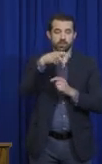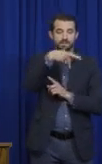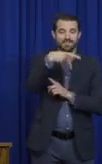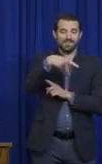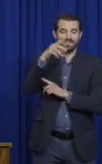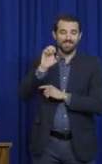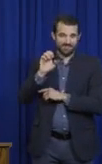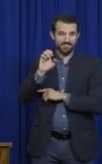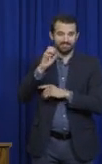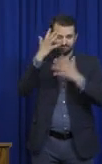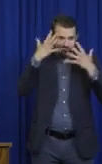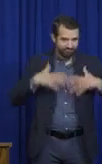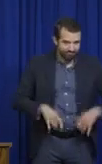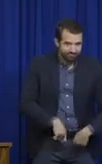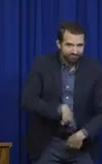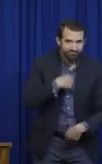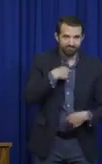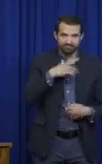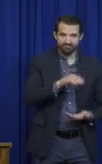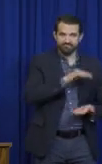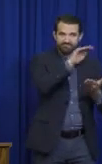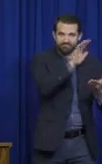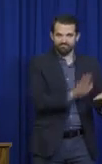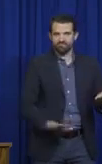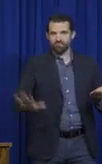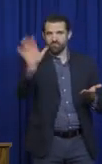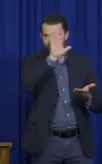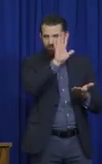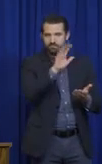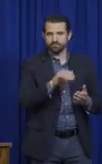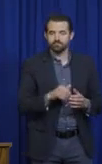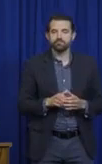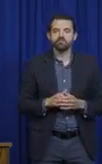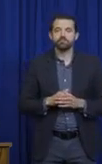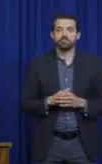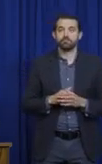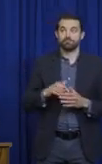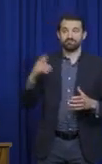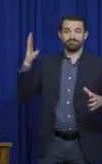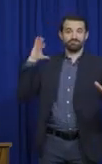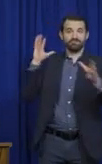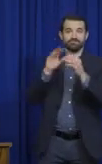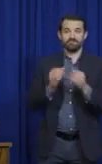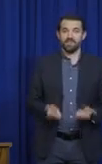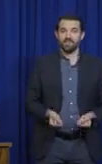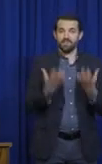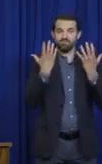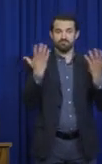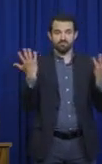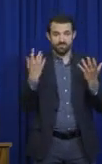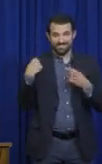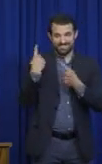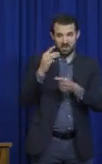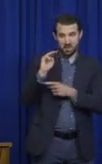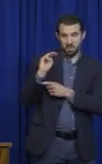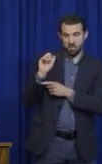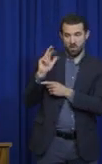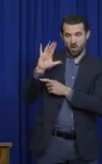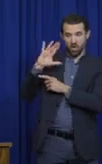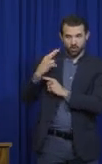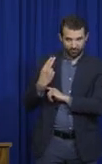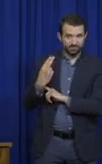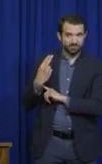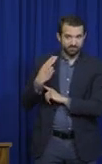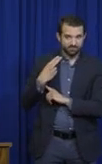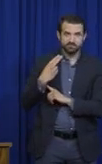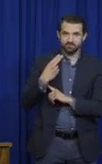overall. Since we began our work distributing PPE, Maine CDC has now responded